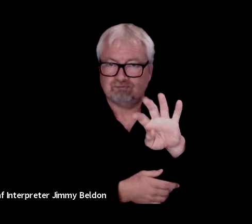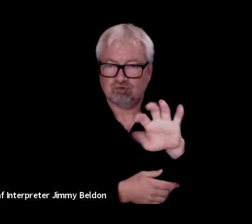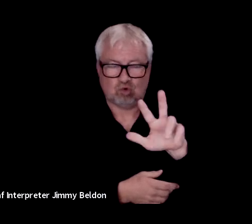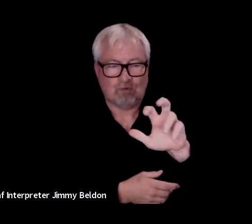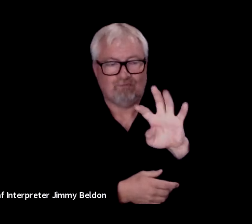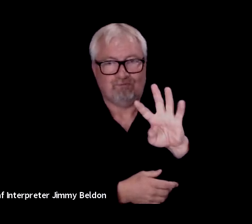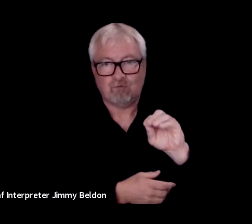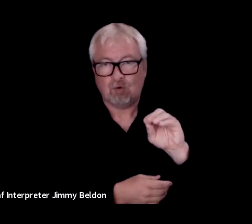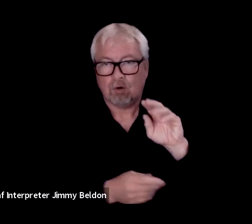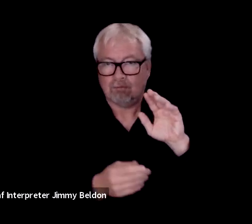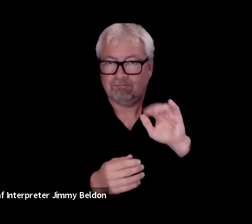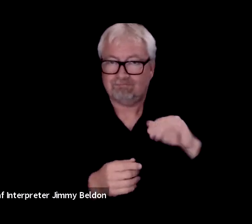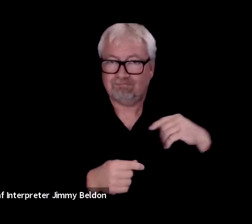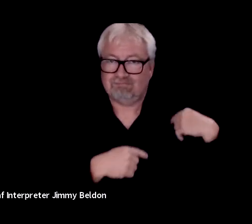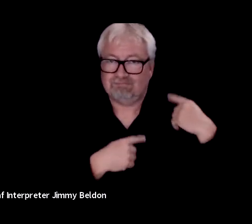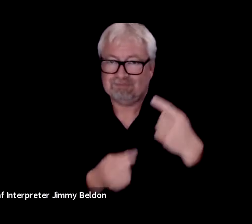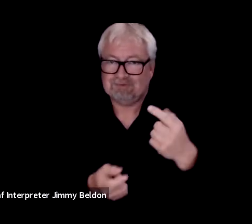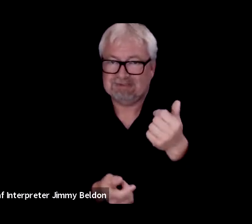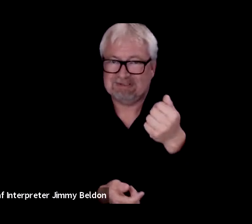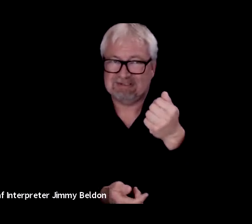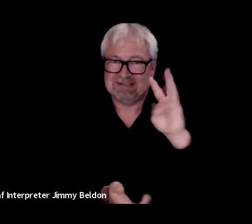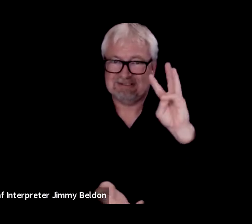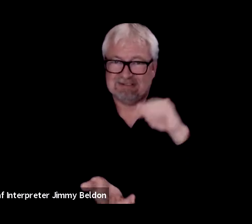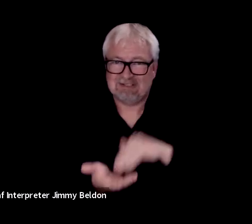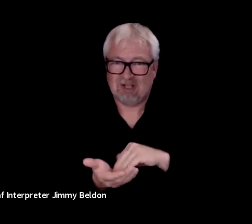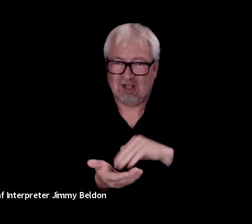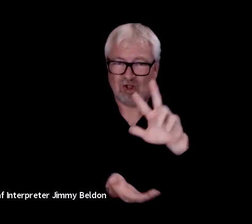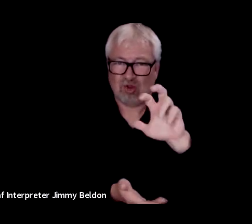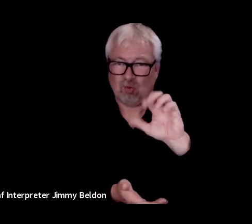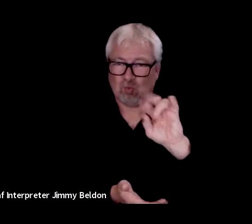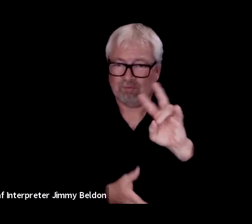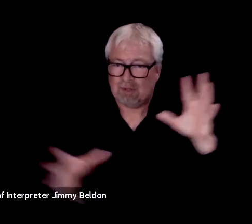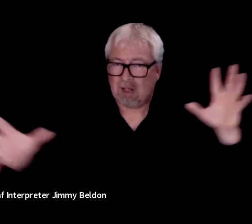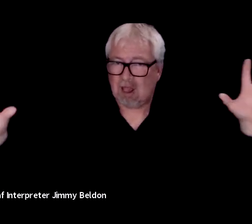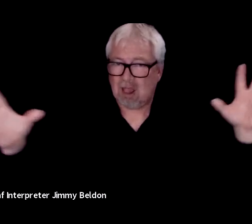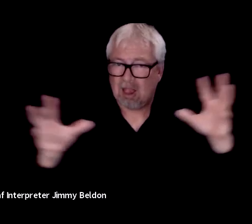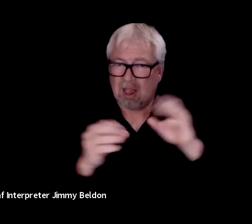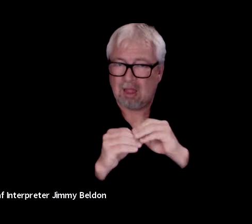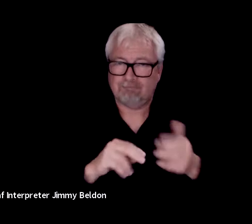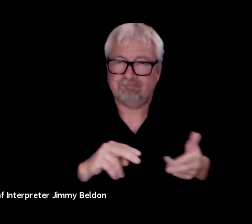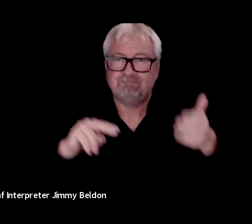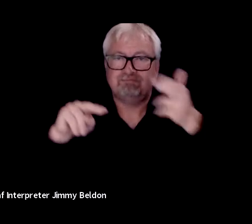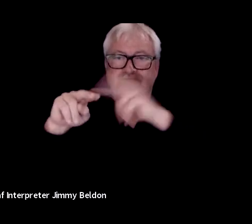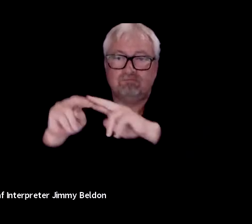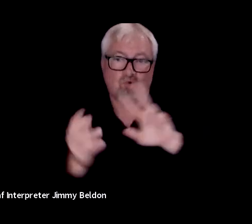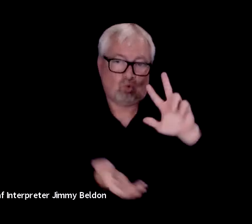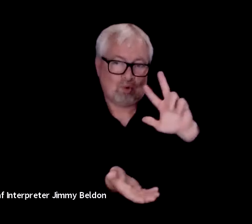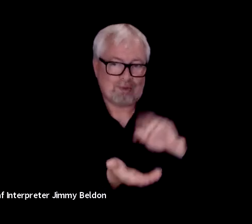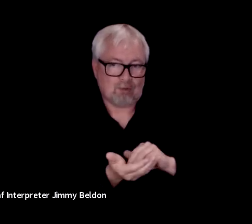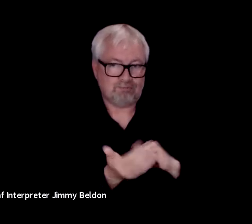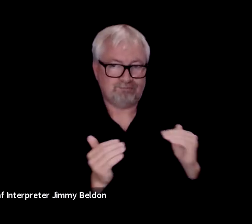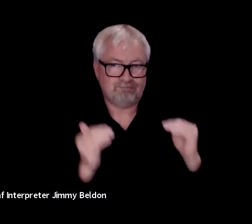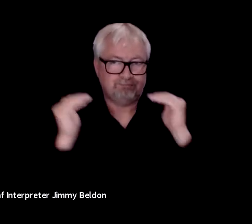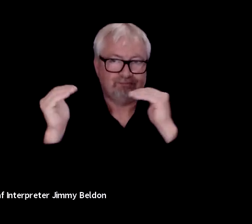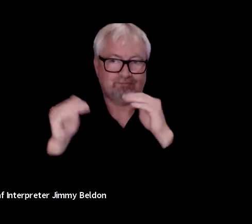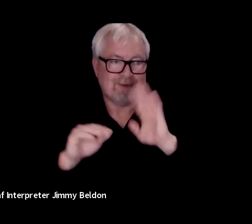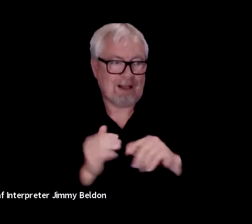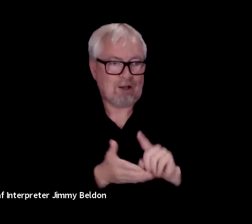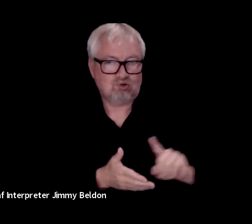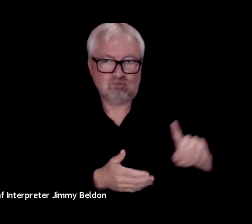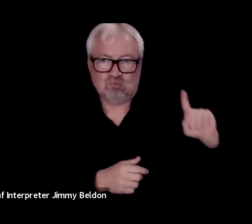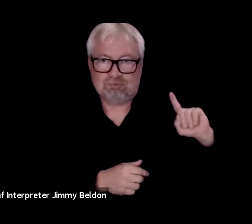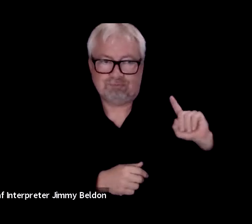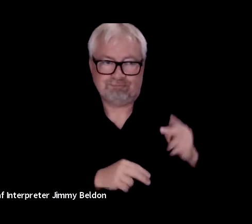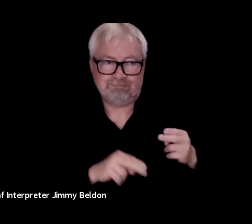16,307. This is 3,000 more cases than the week prior. As we've talked about on prior calls, overall